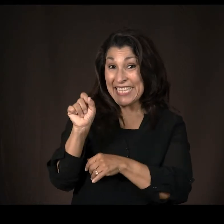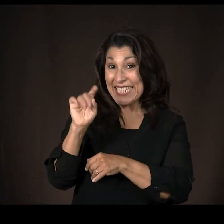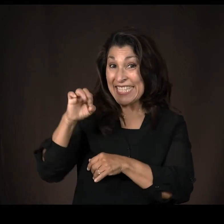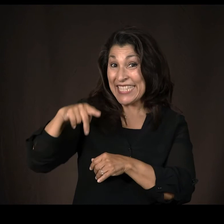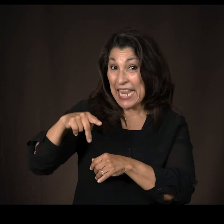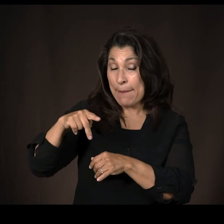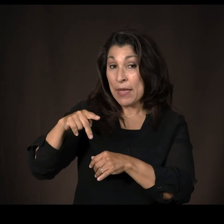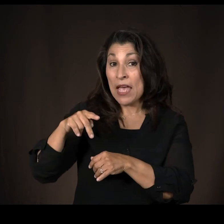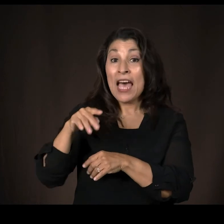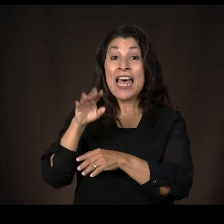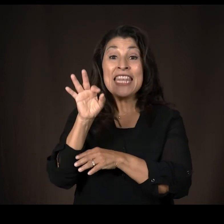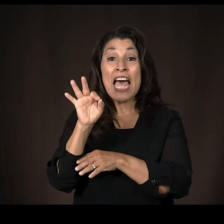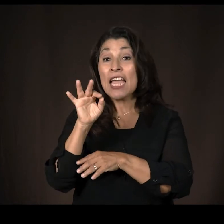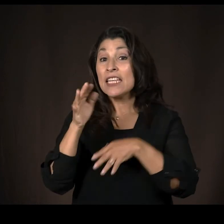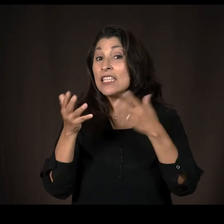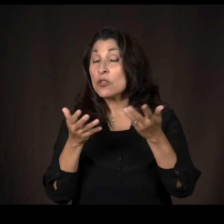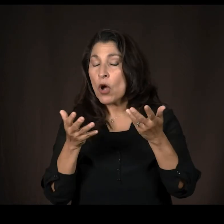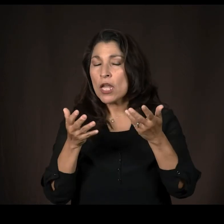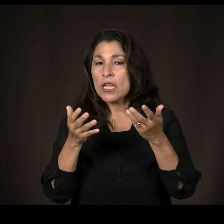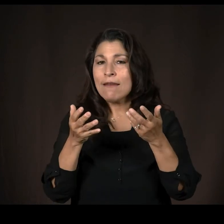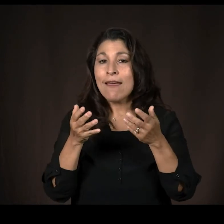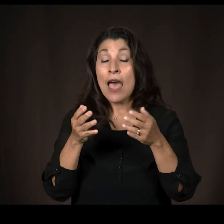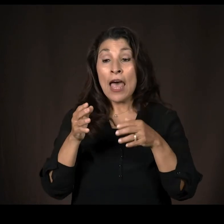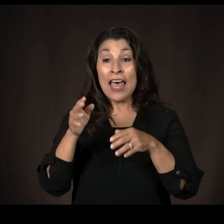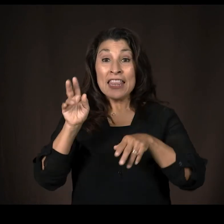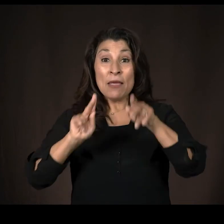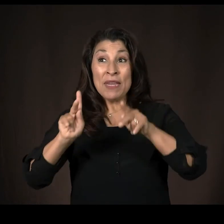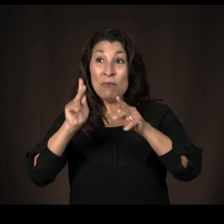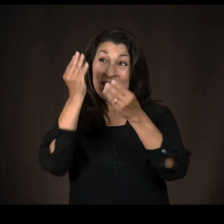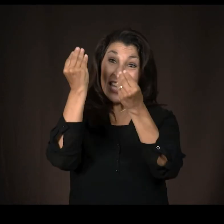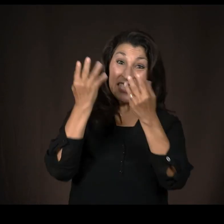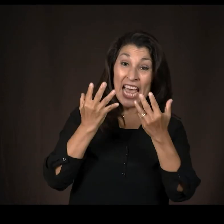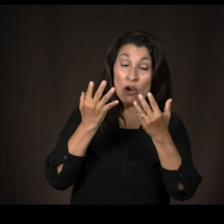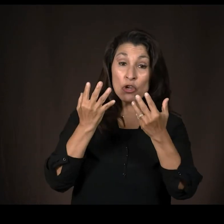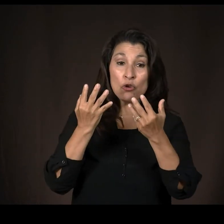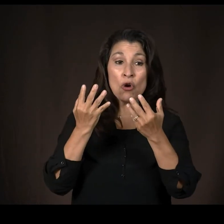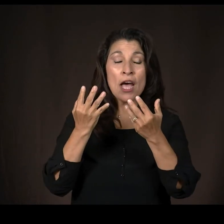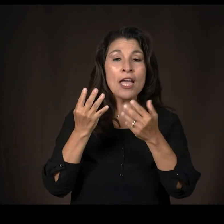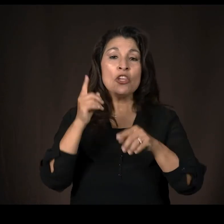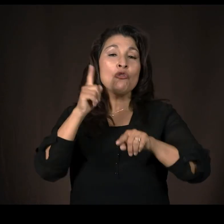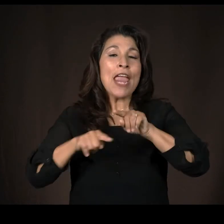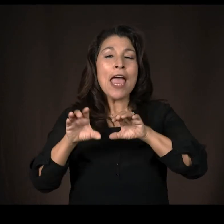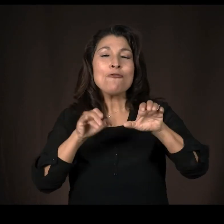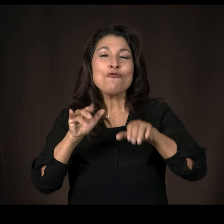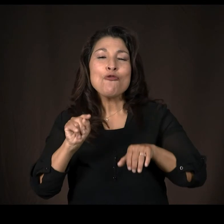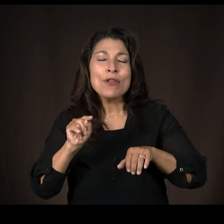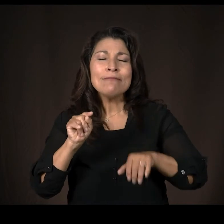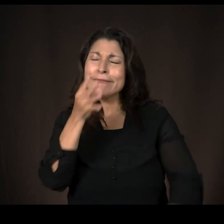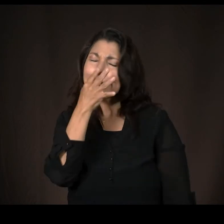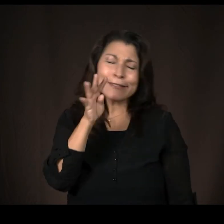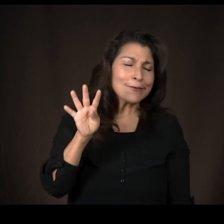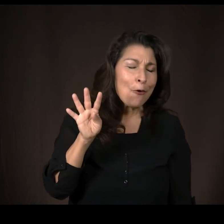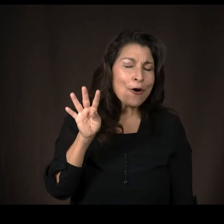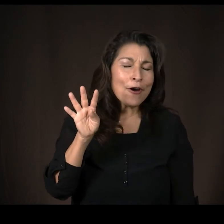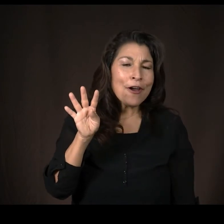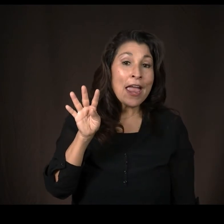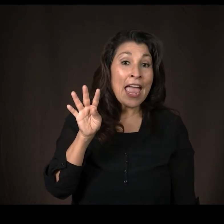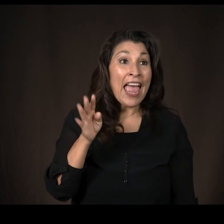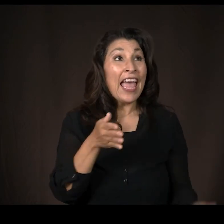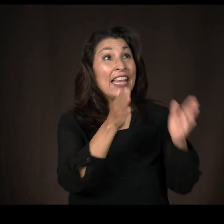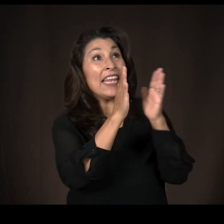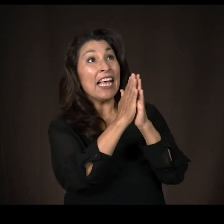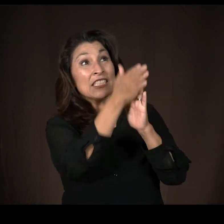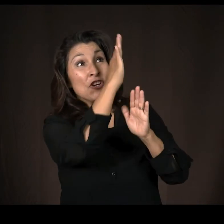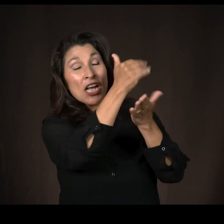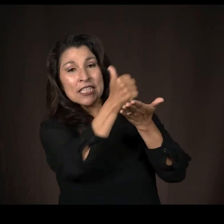9. Ignore naysayers and expect God's help. When you